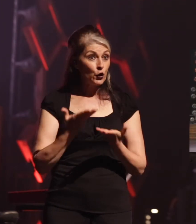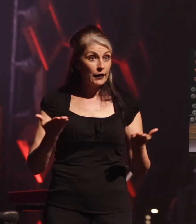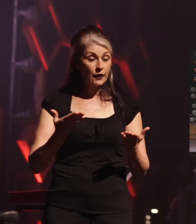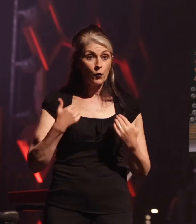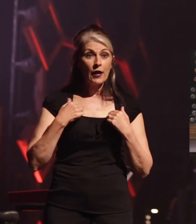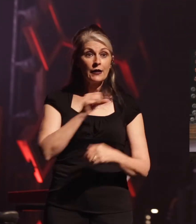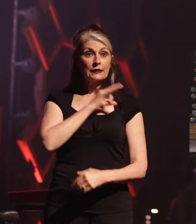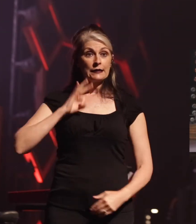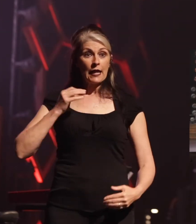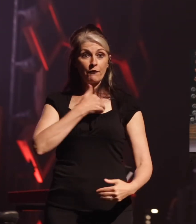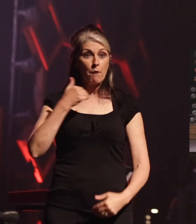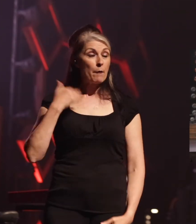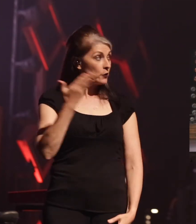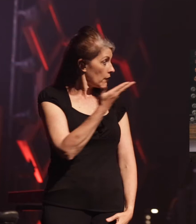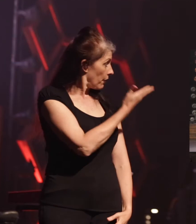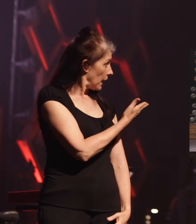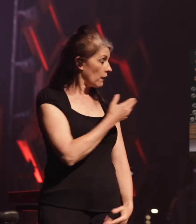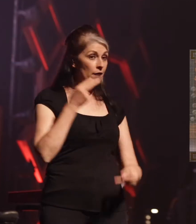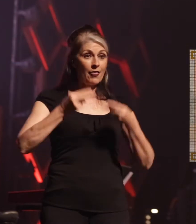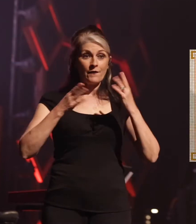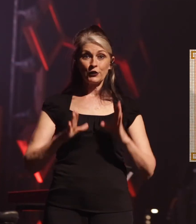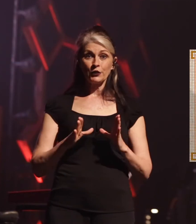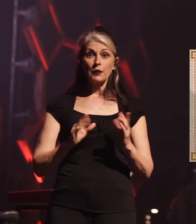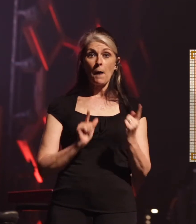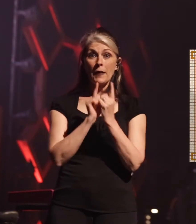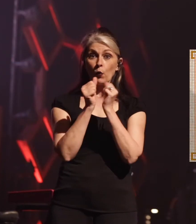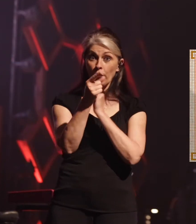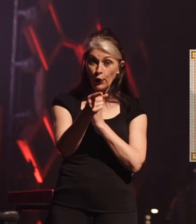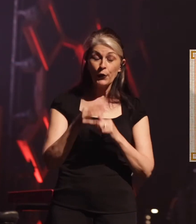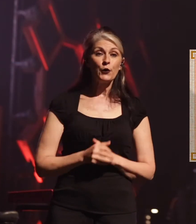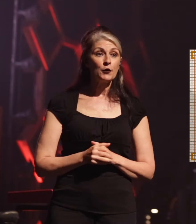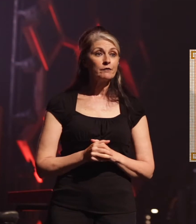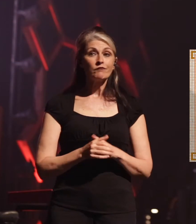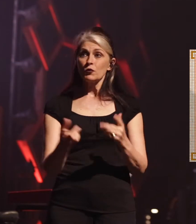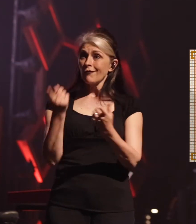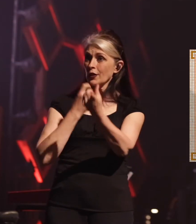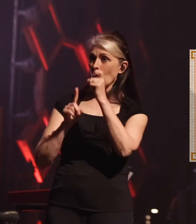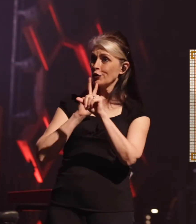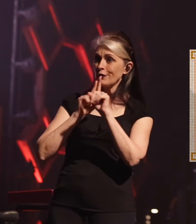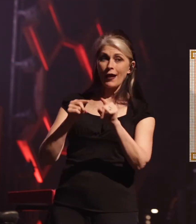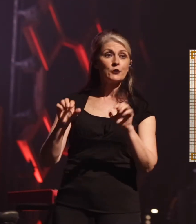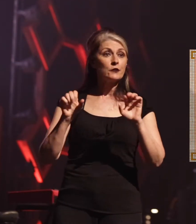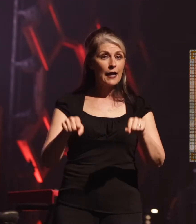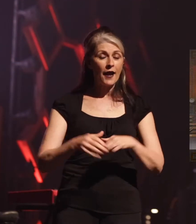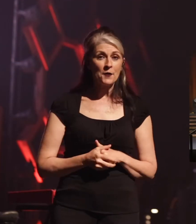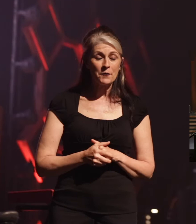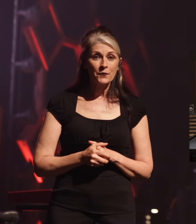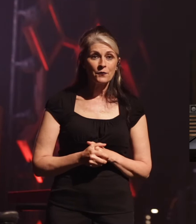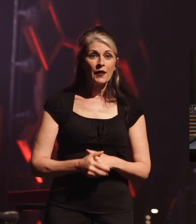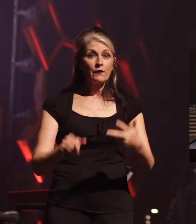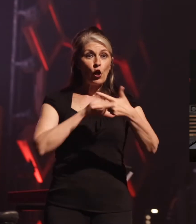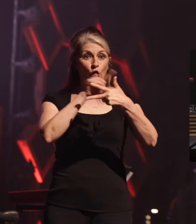members over here in Guest Central who would love to meet with you and answer any questions that you may have. I have three